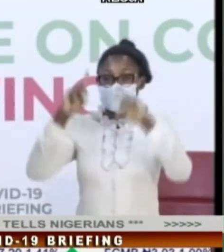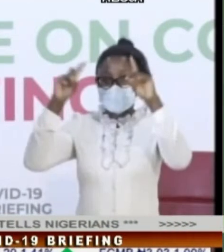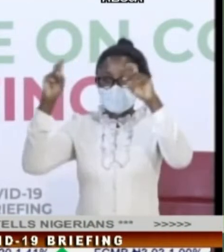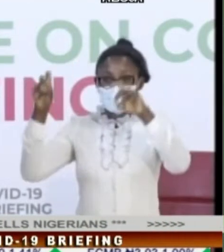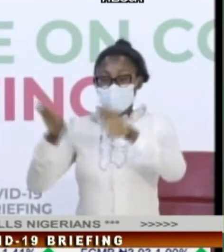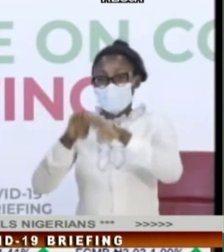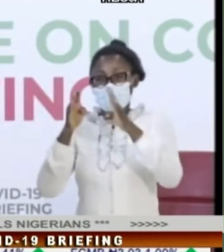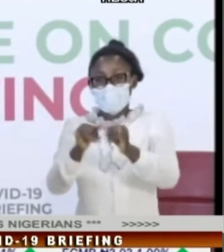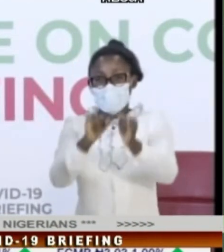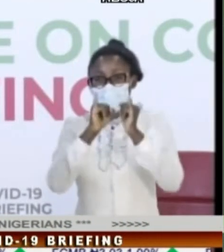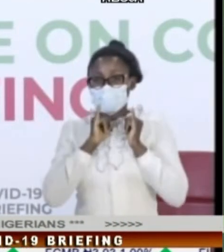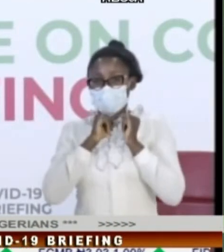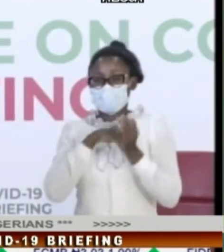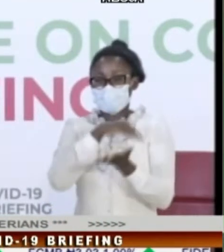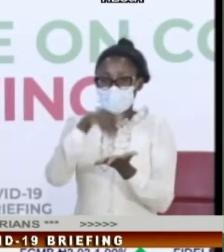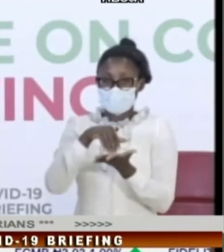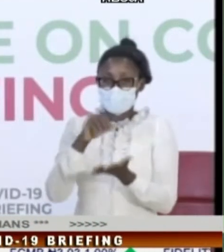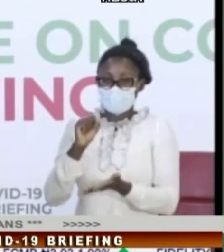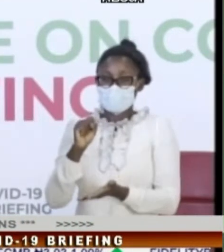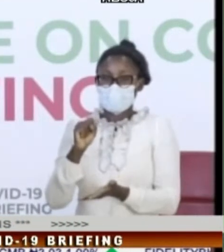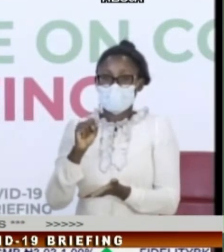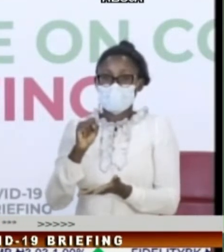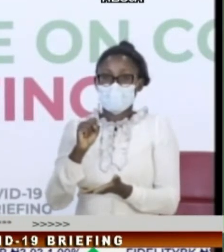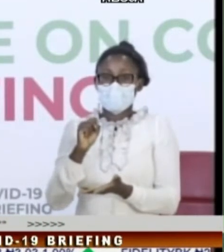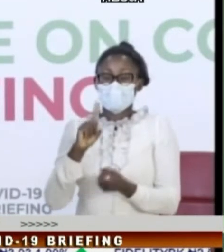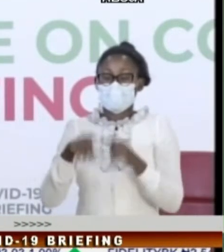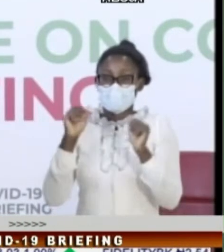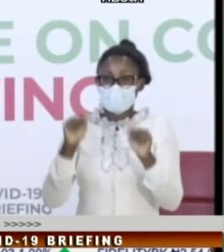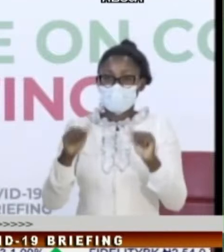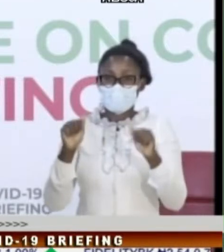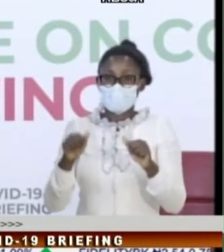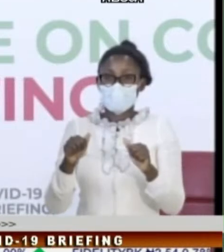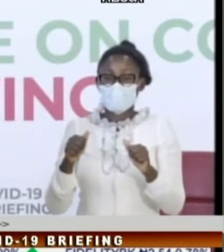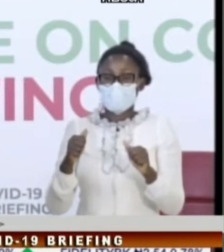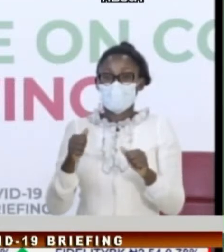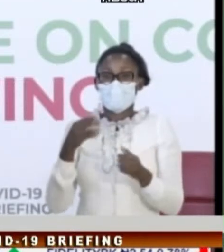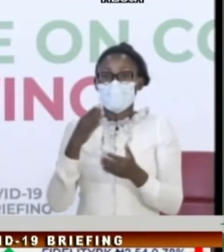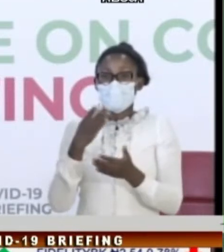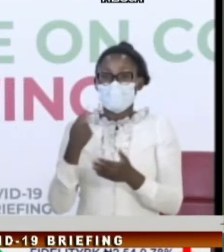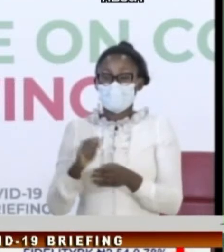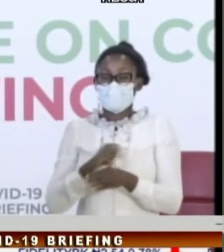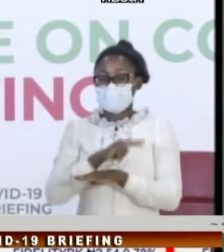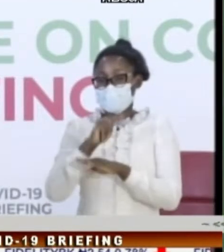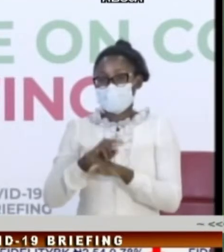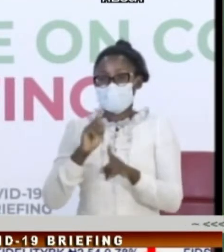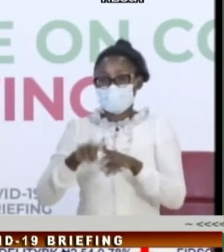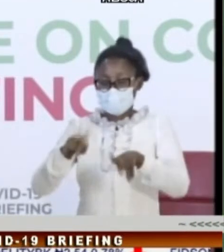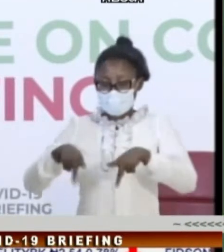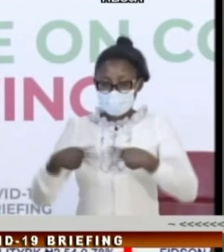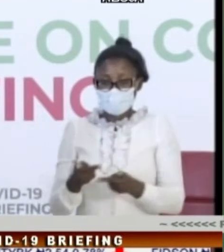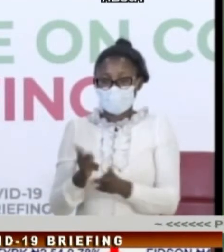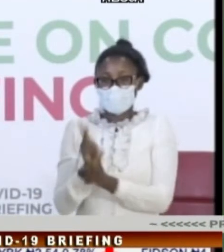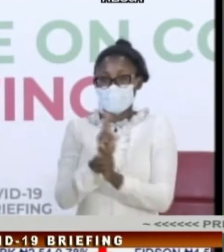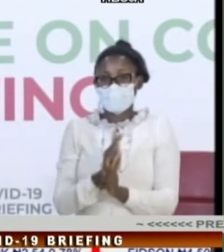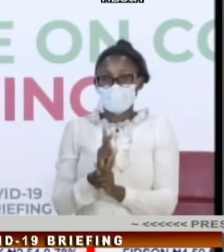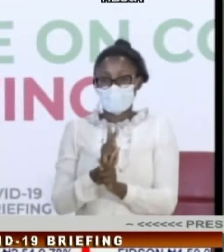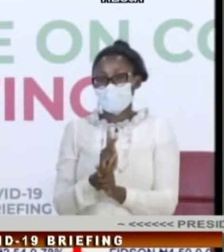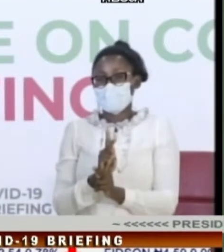isolation centers to enable the subnationalities provide care